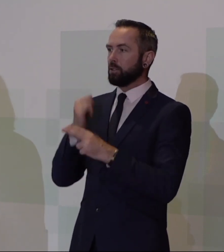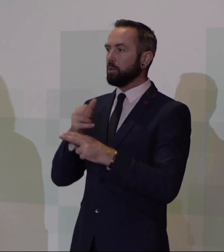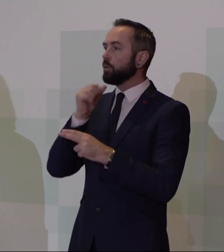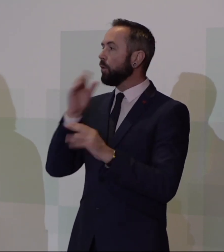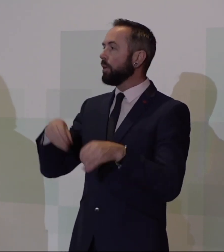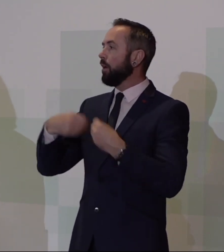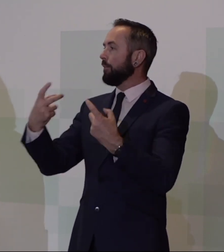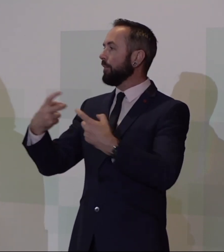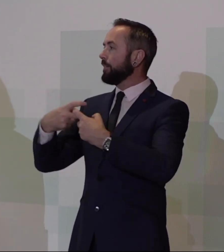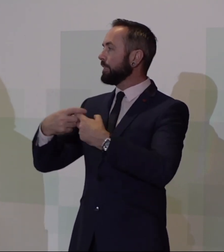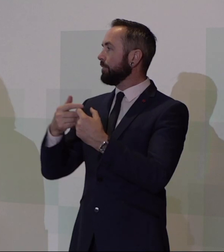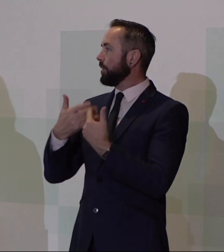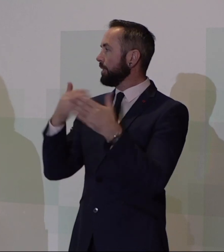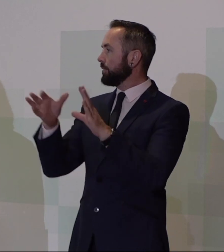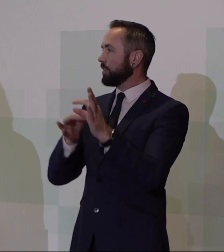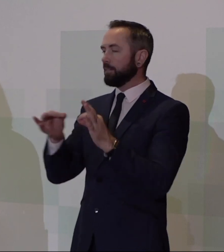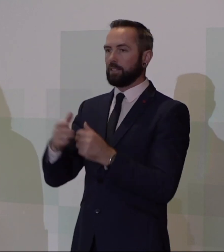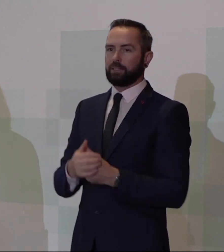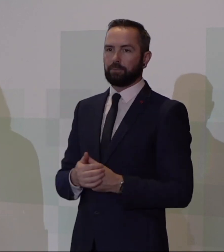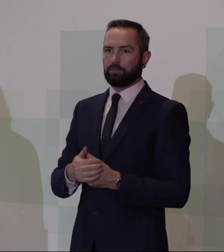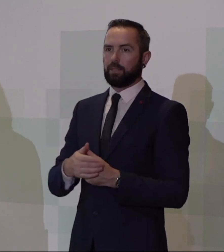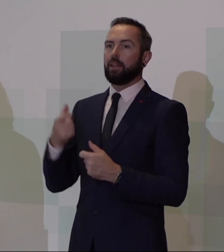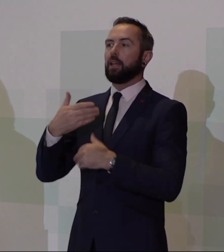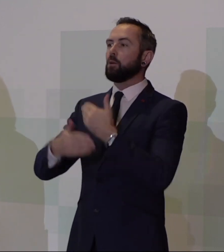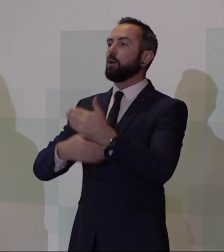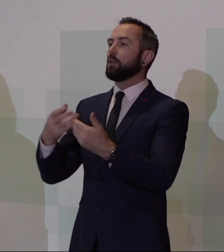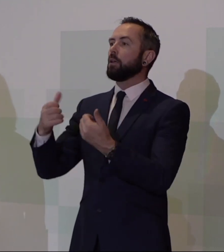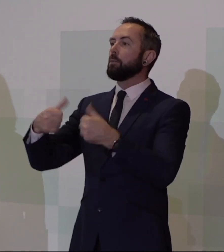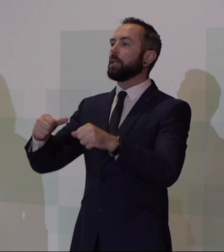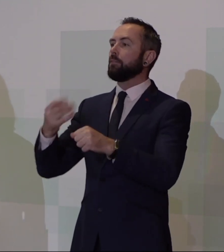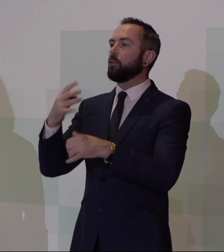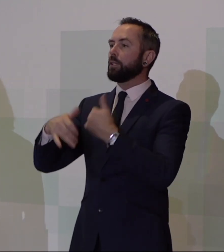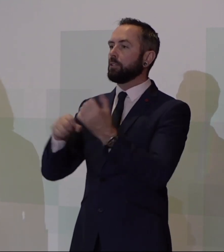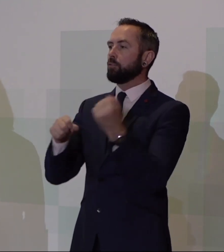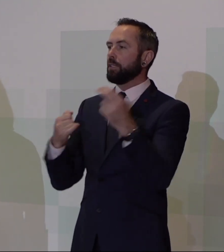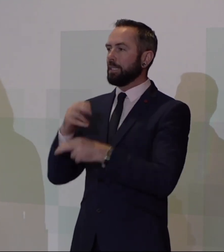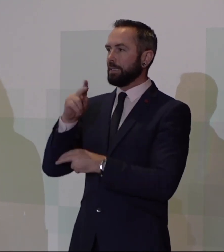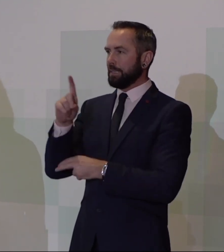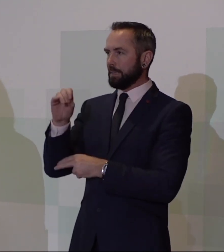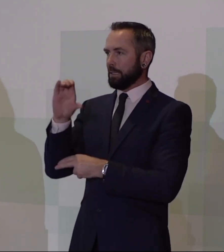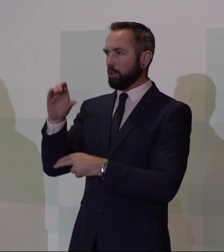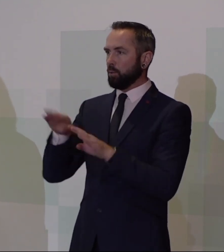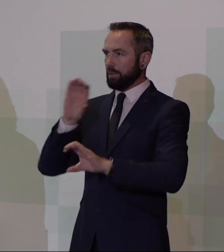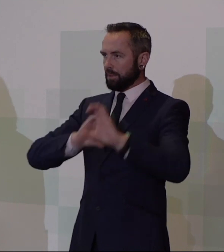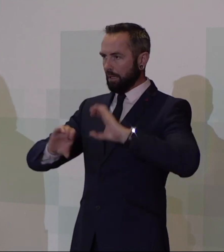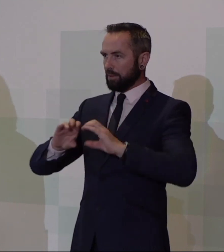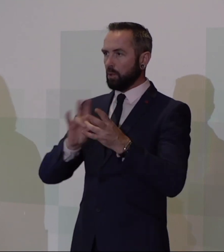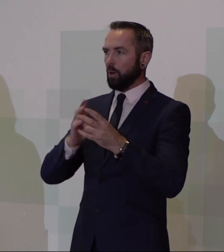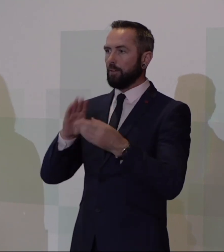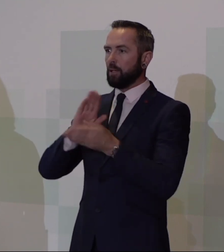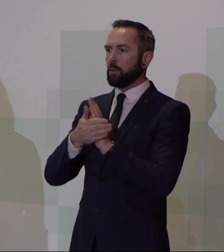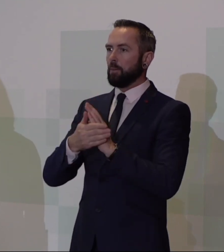as a Leaving Cert subject. I went on to complete a four-year degree in science education in DCU and qualified to be a maths and physics